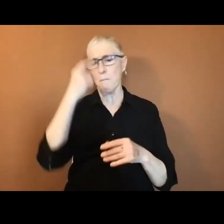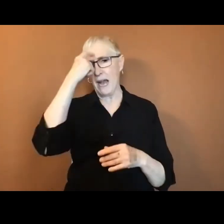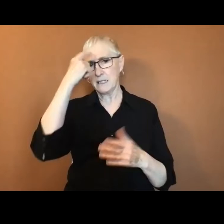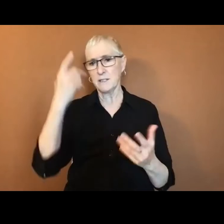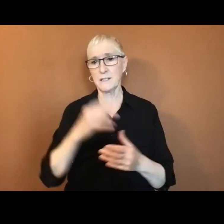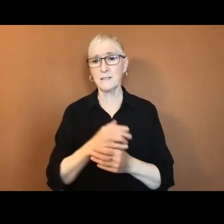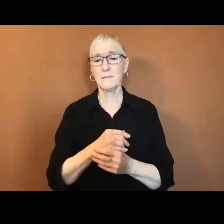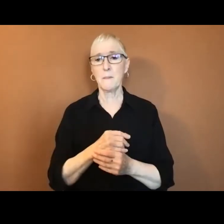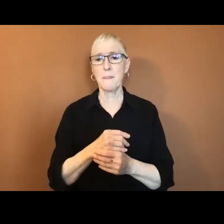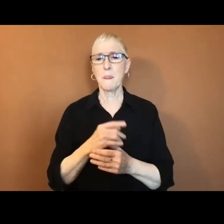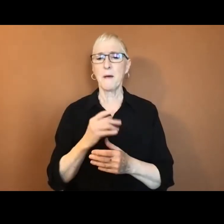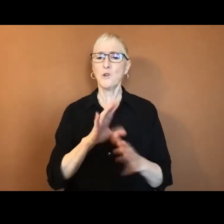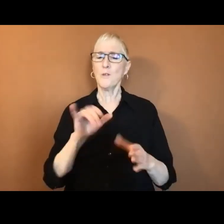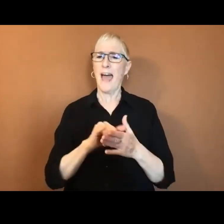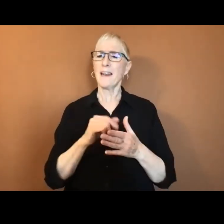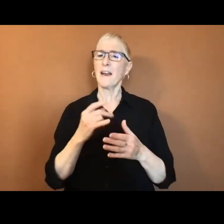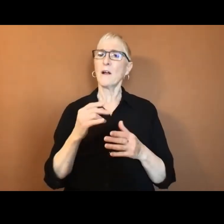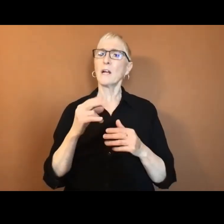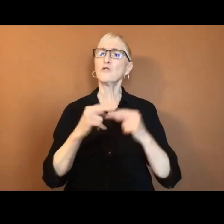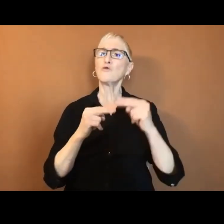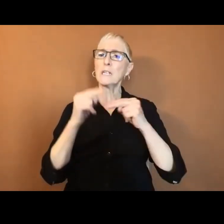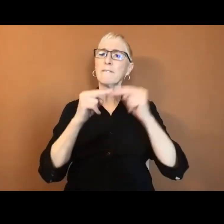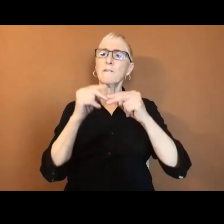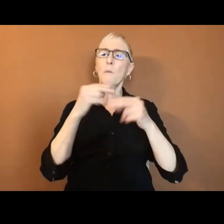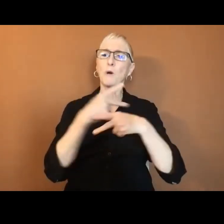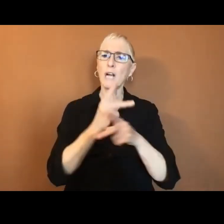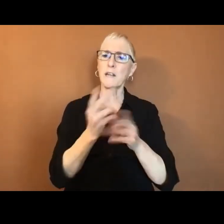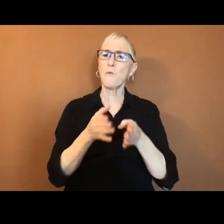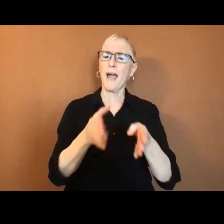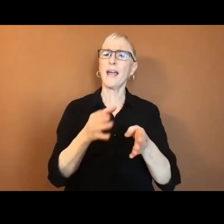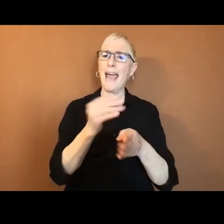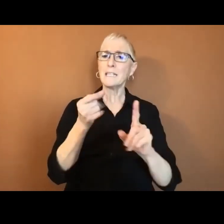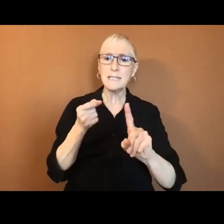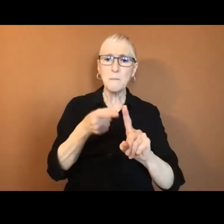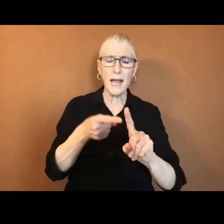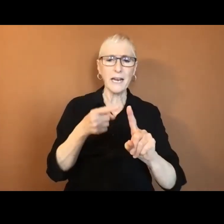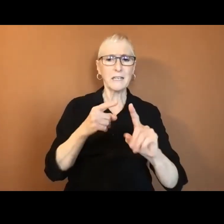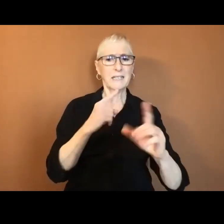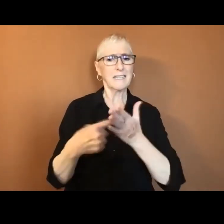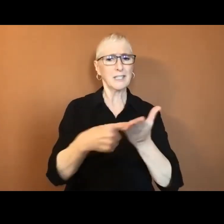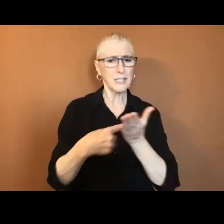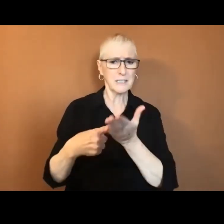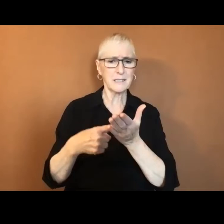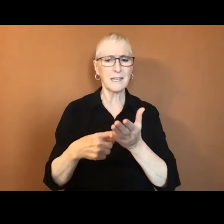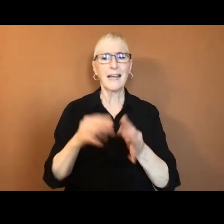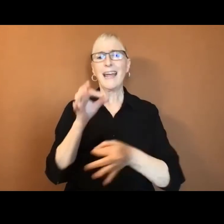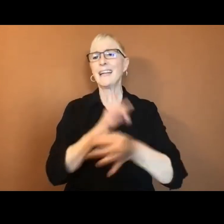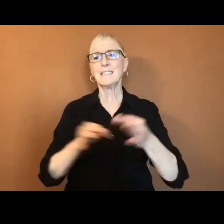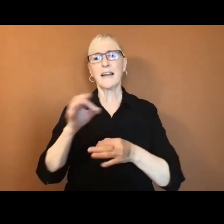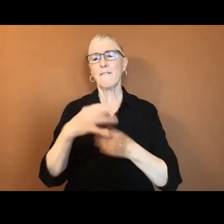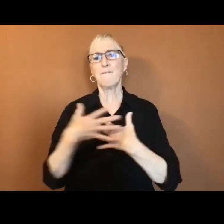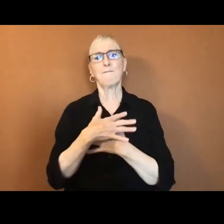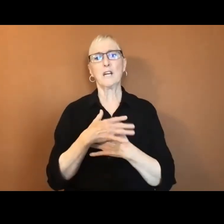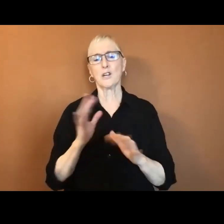somehow do that in a way that's constructive, productive, and stimulates discussion instead of fear.